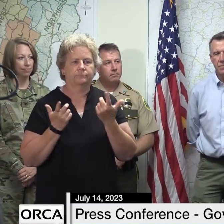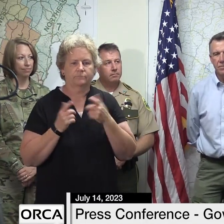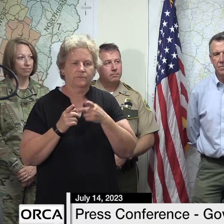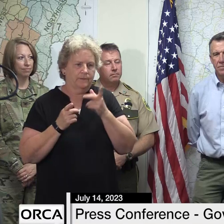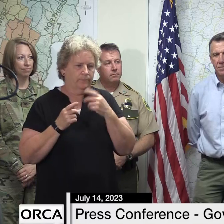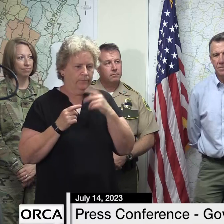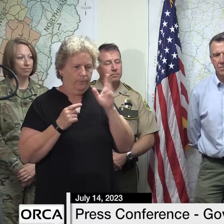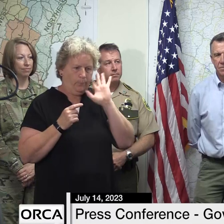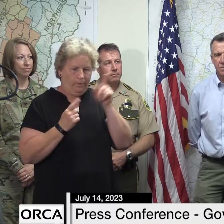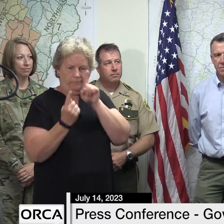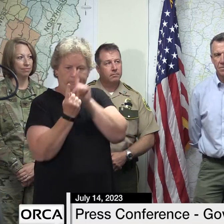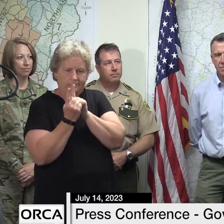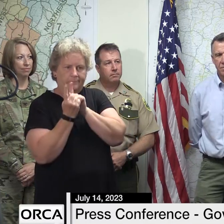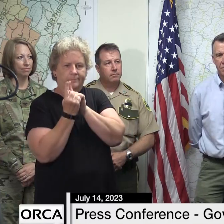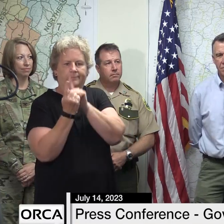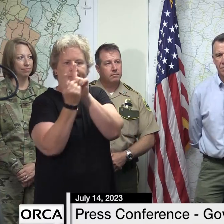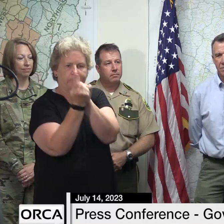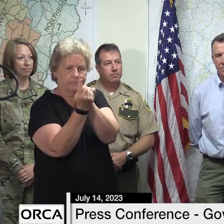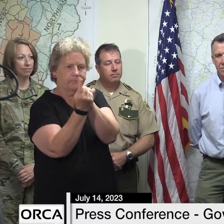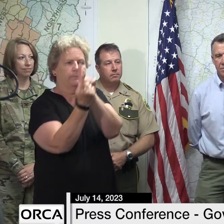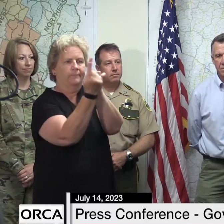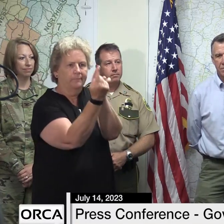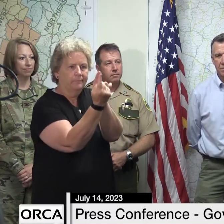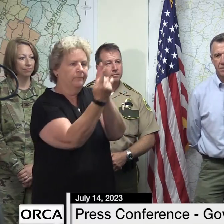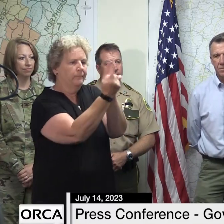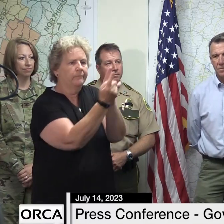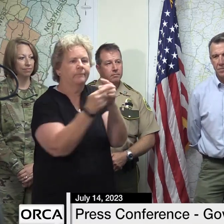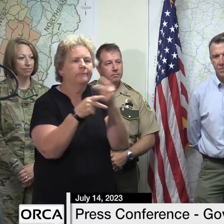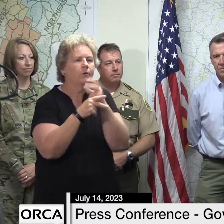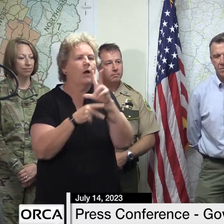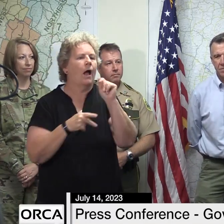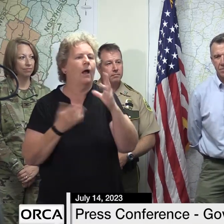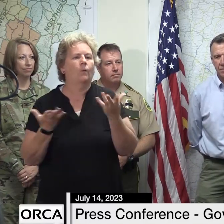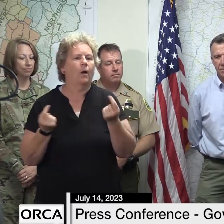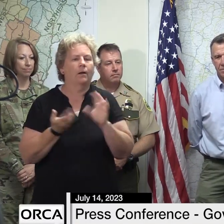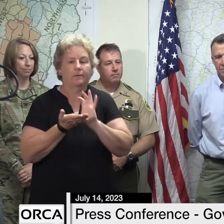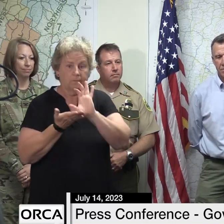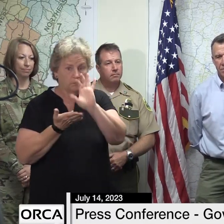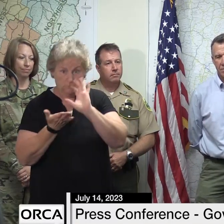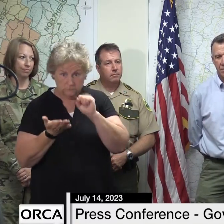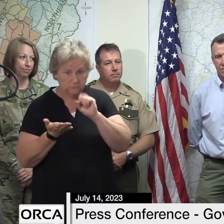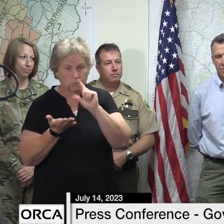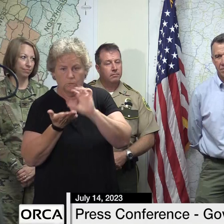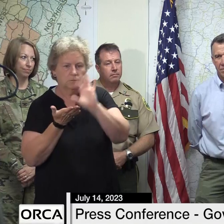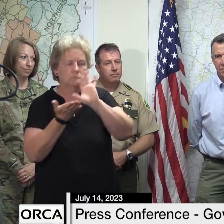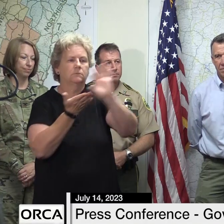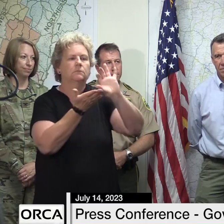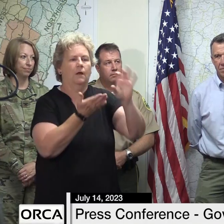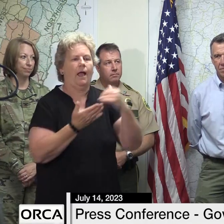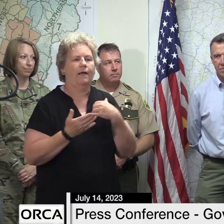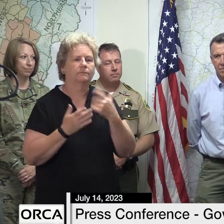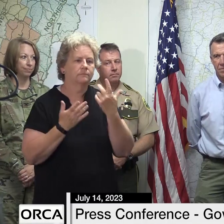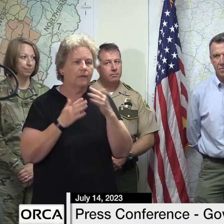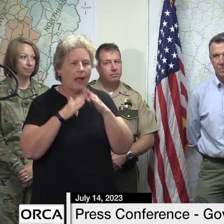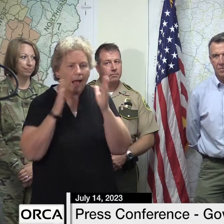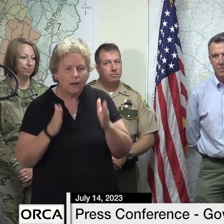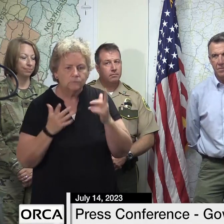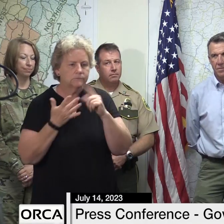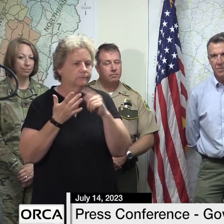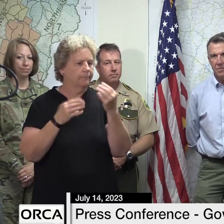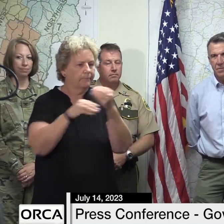have availability to different funds for home repair, for temporary housing, and for loss to personal property.